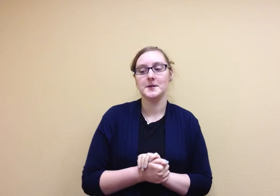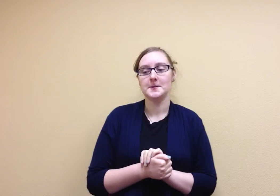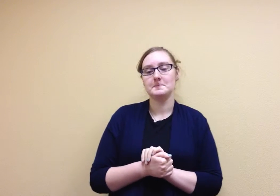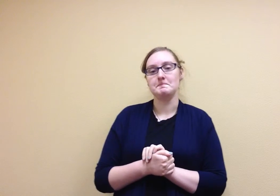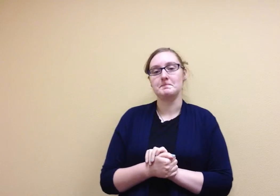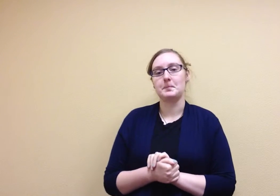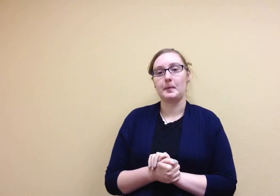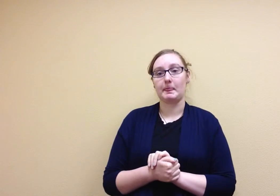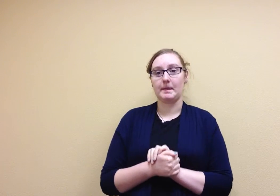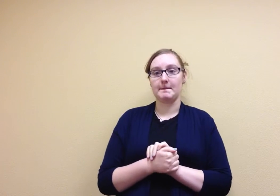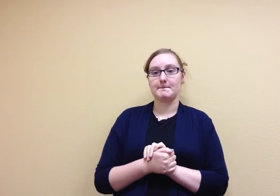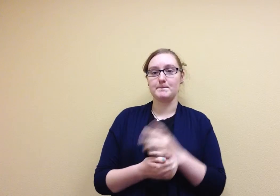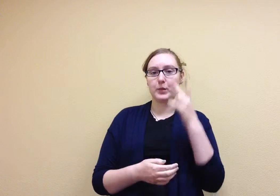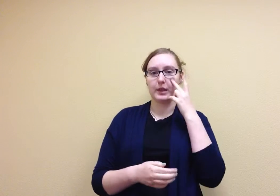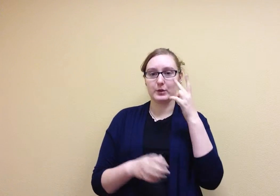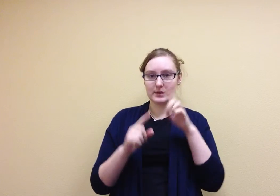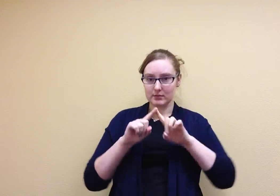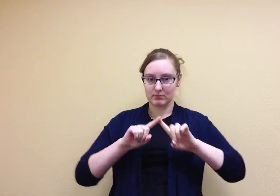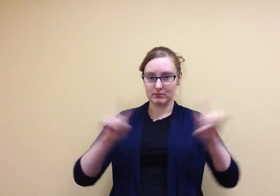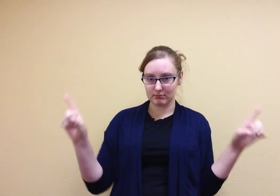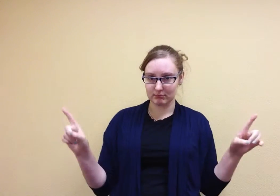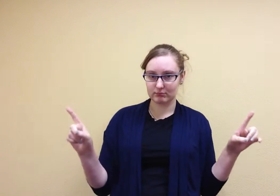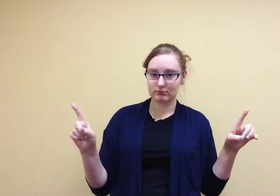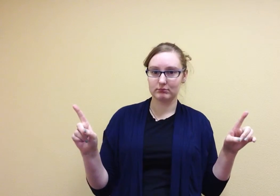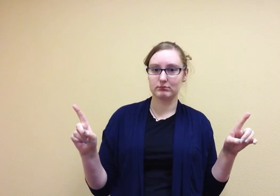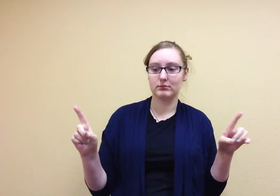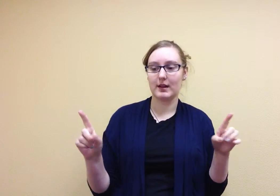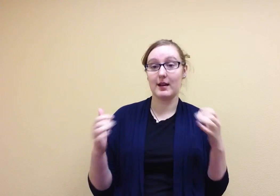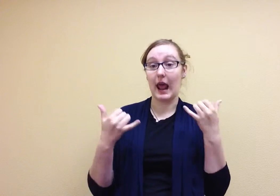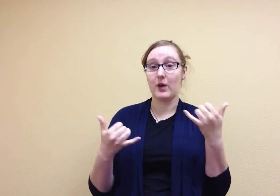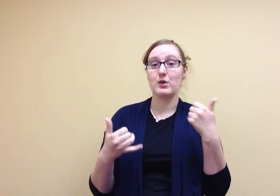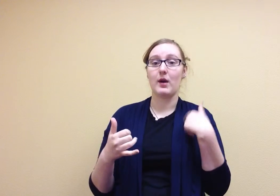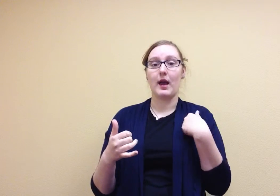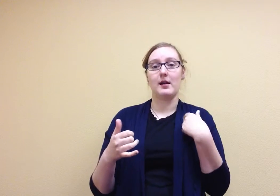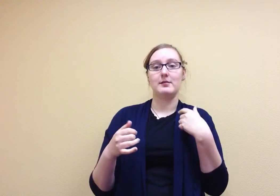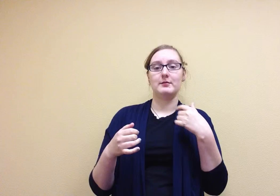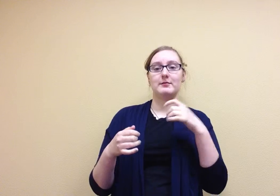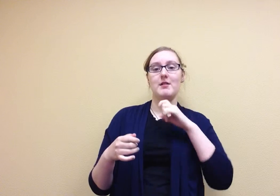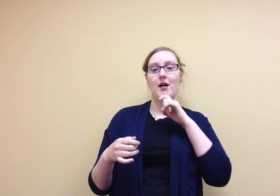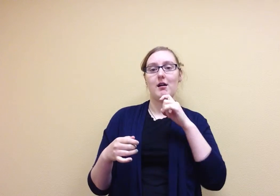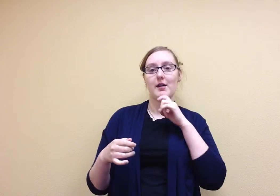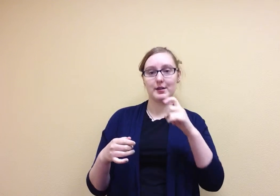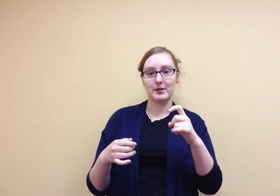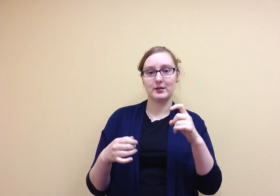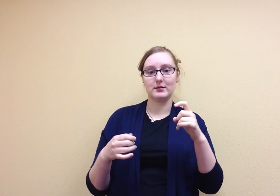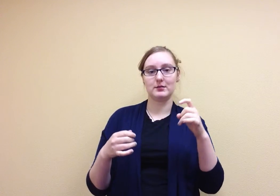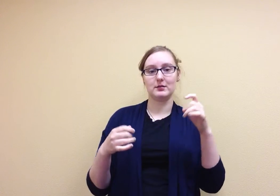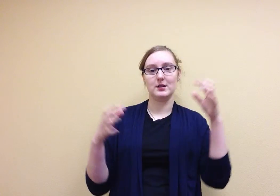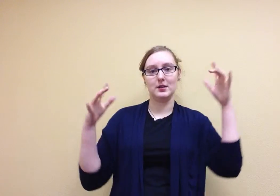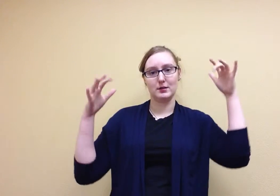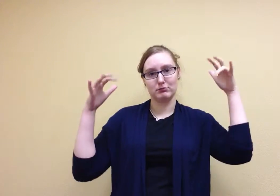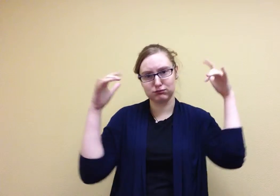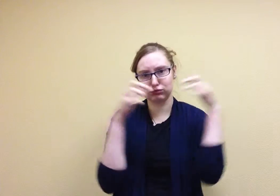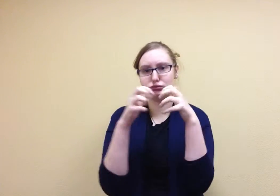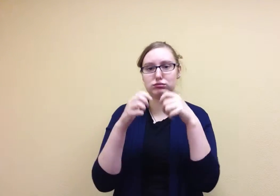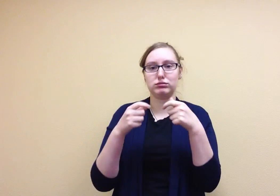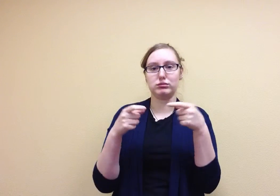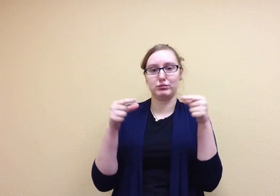Can you see the difference? Now you have the iron filings going between them because they're attracted